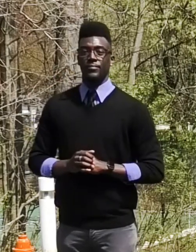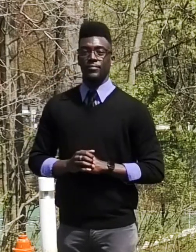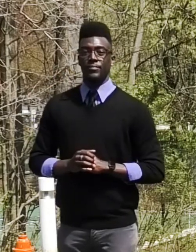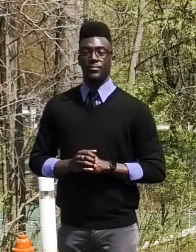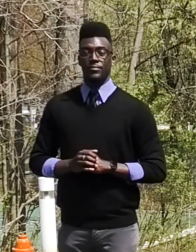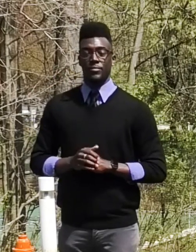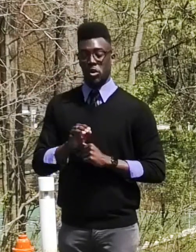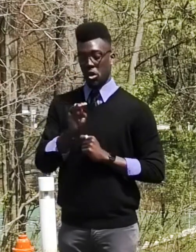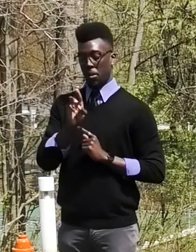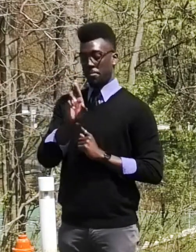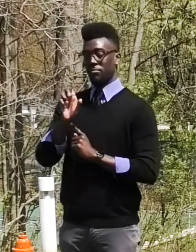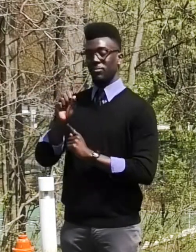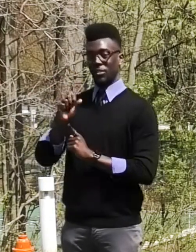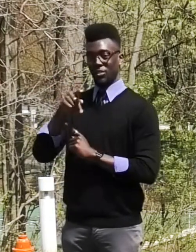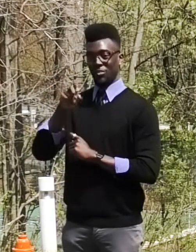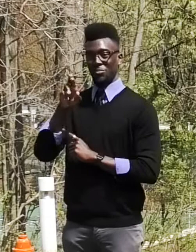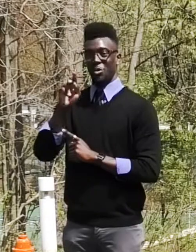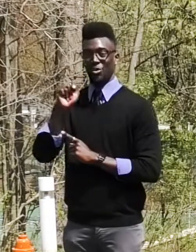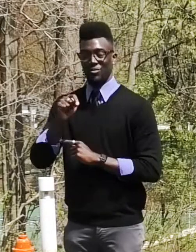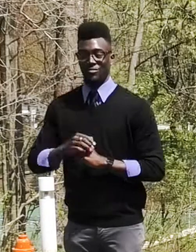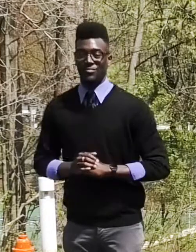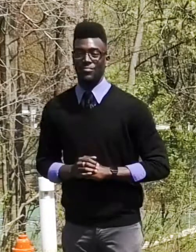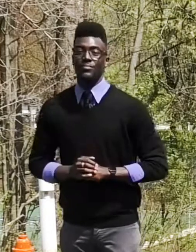or Mrs. Peart.